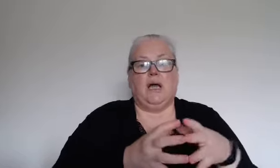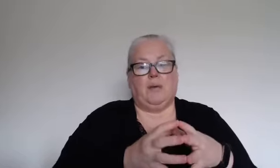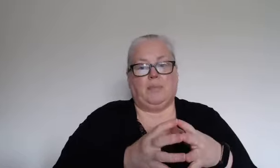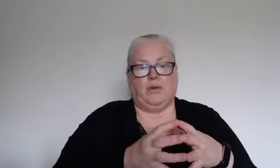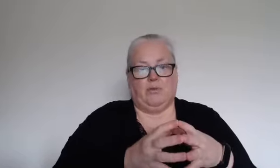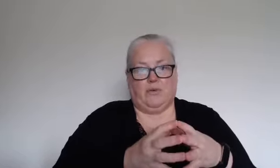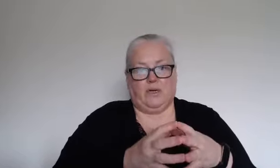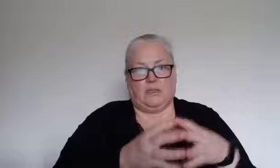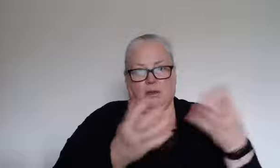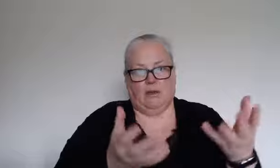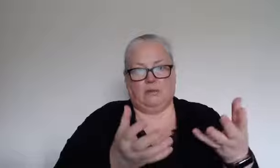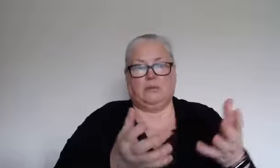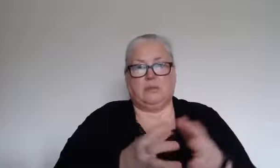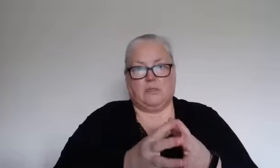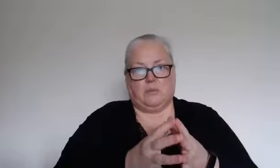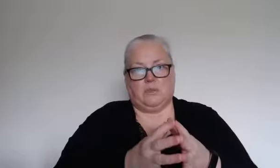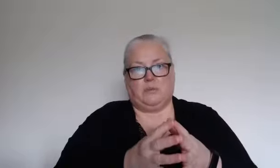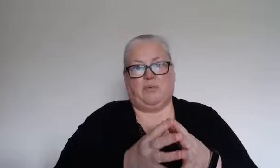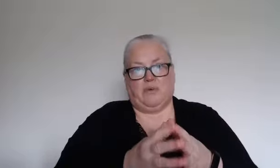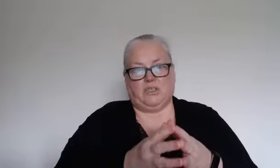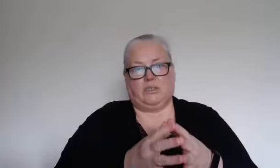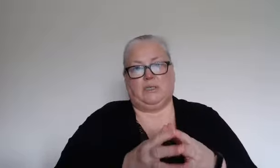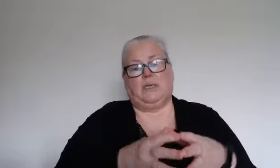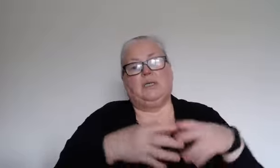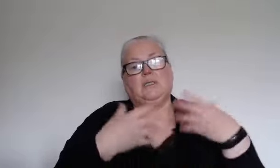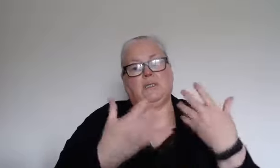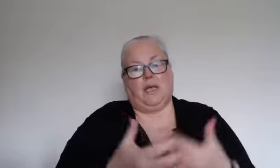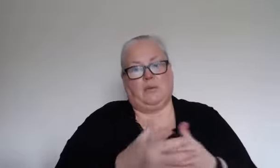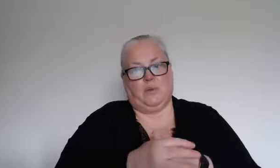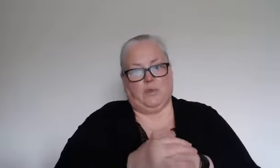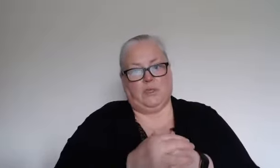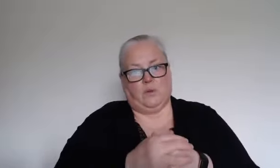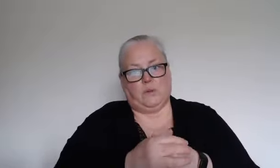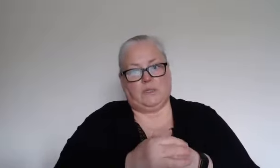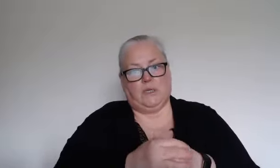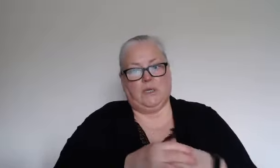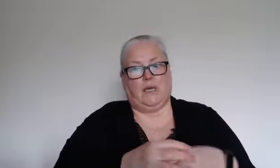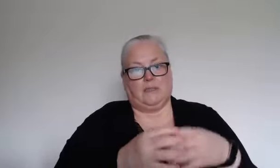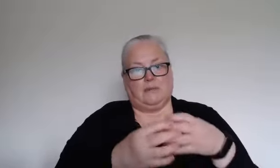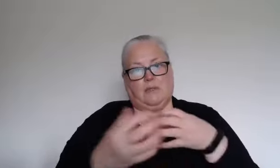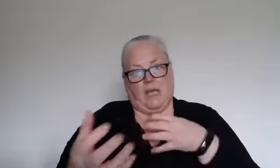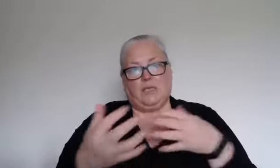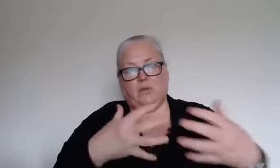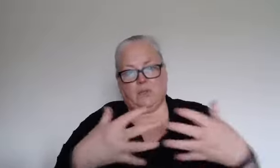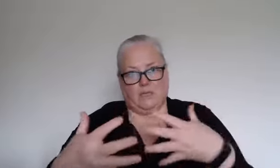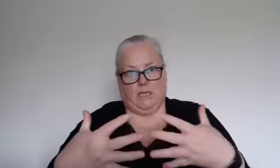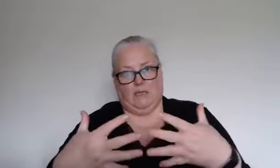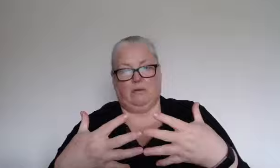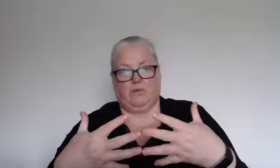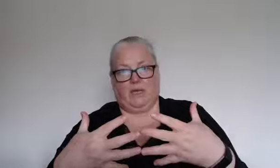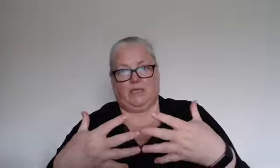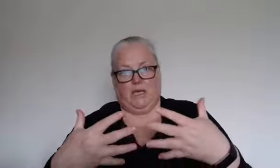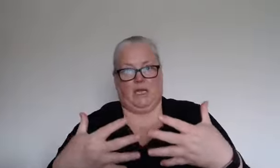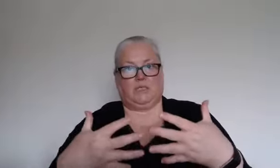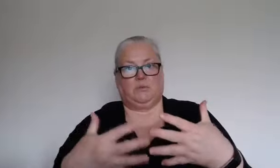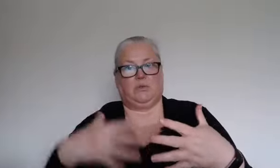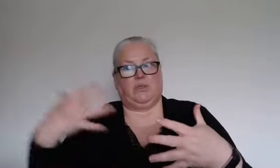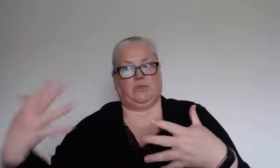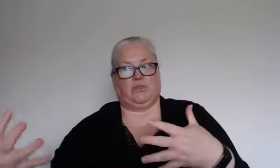be referred on to somebody professionally to help me with those? And can you see, in fact, the connection between your